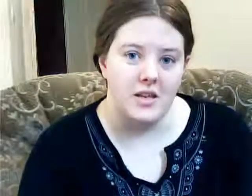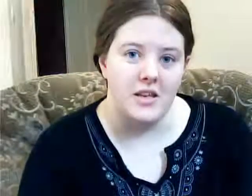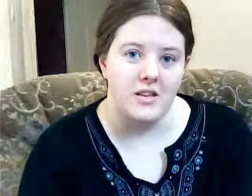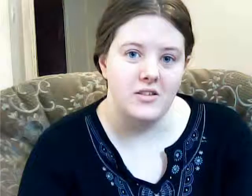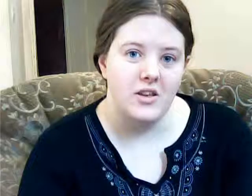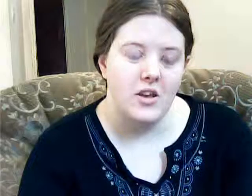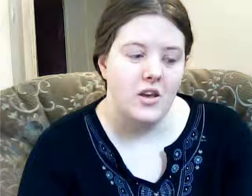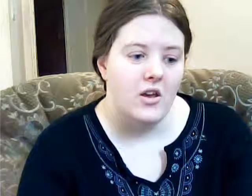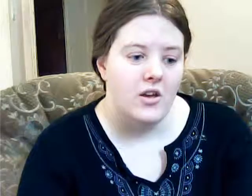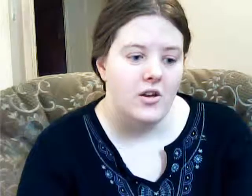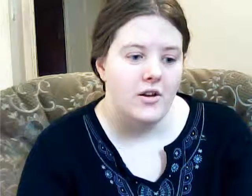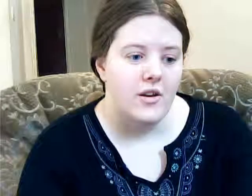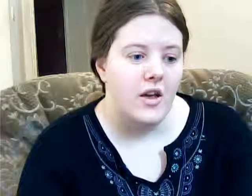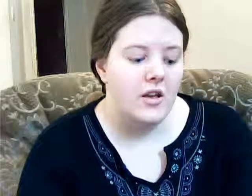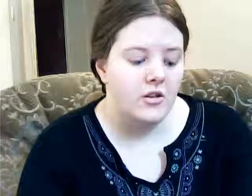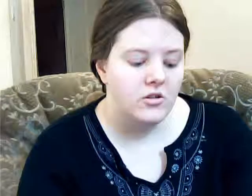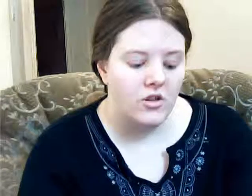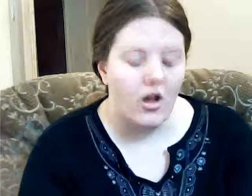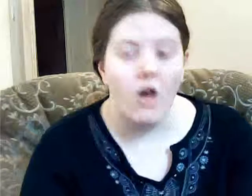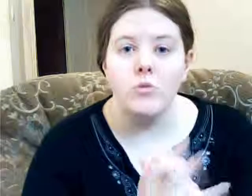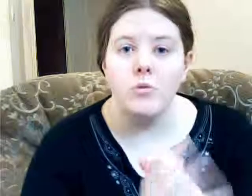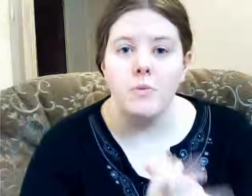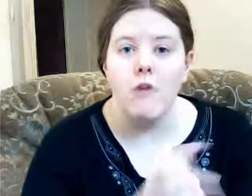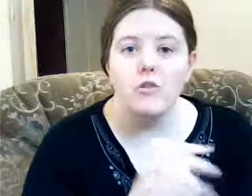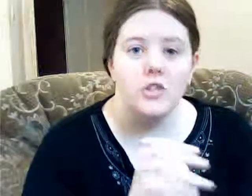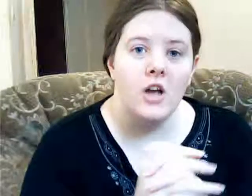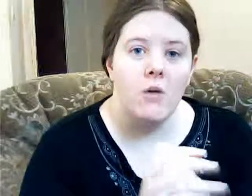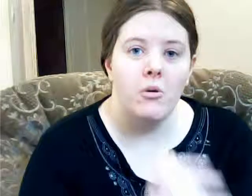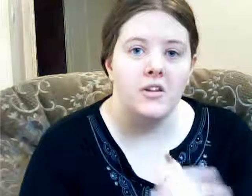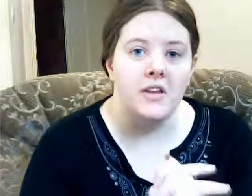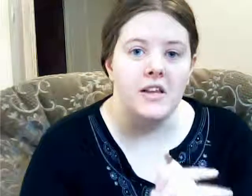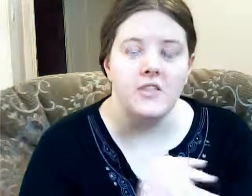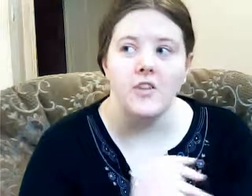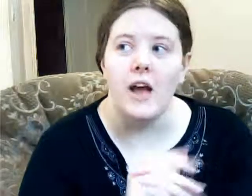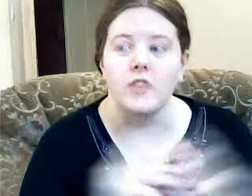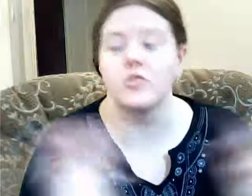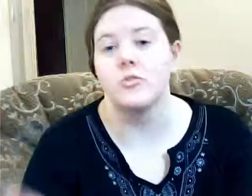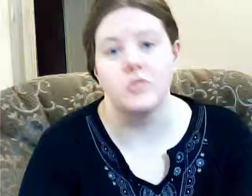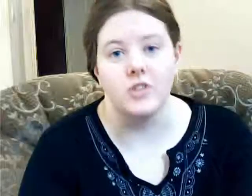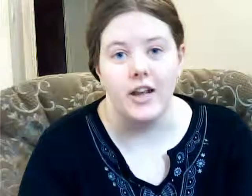and i will be posting now one of these as soon as i can